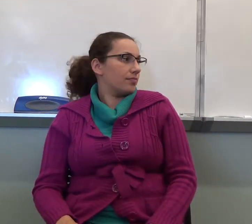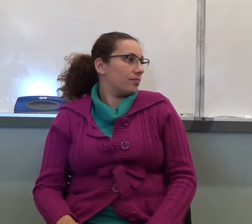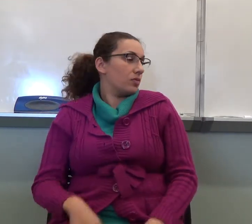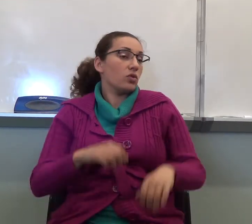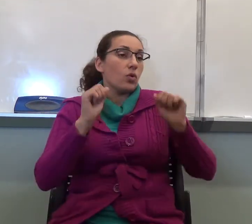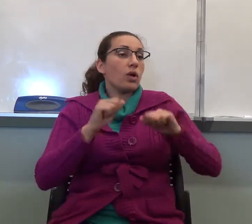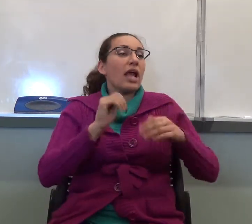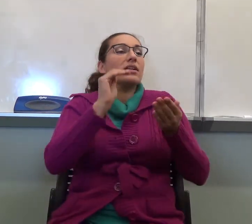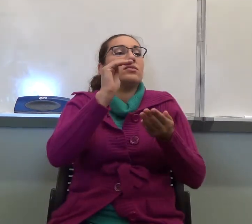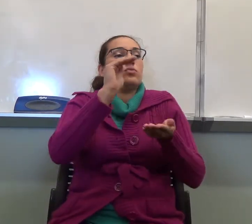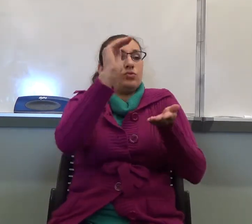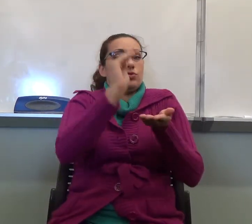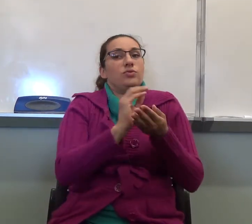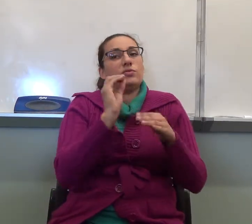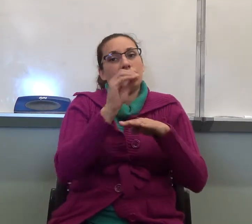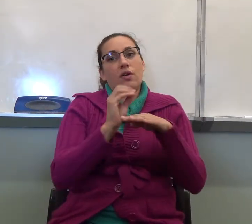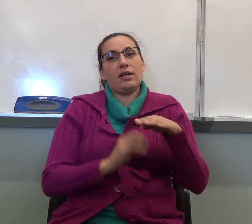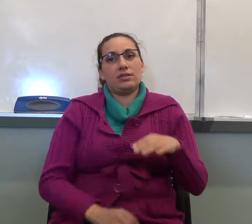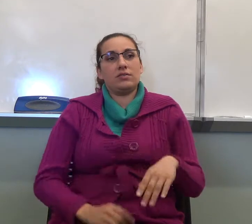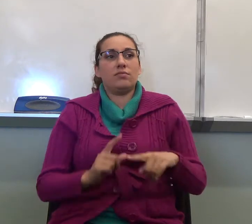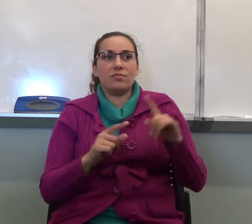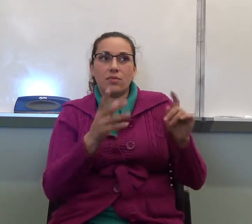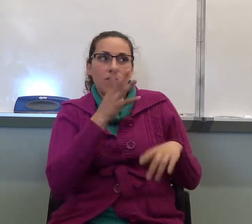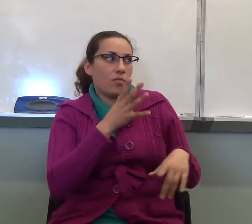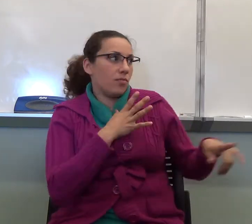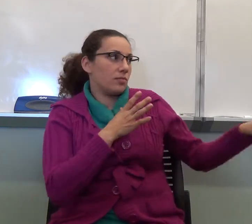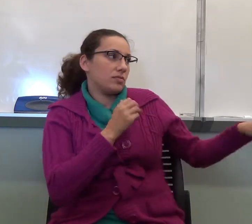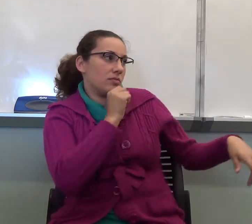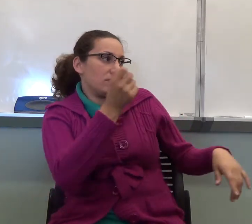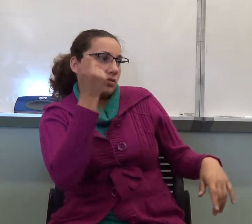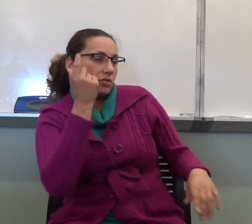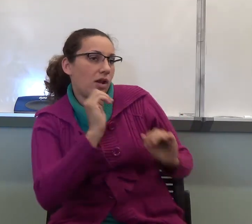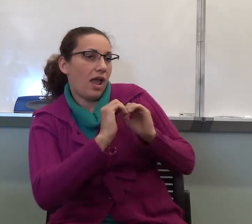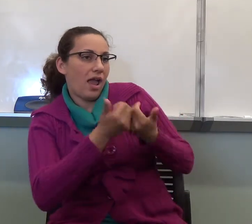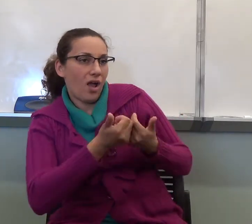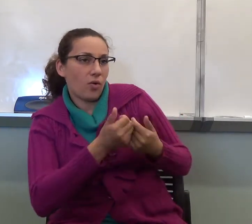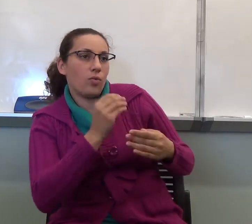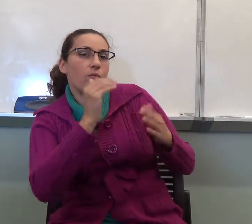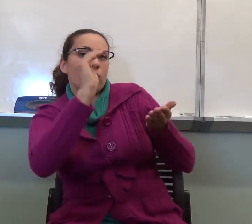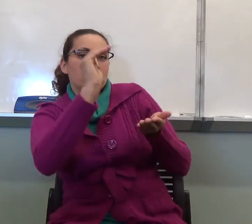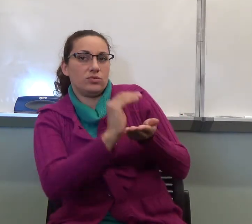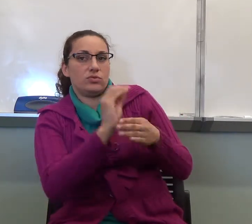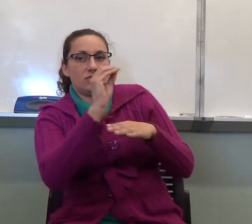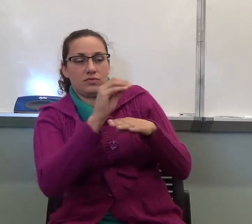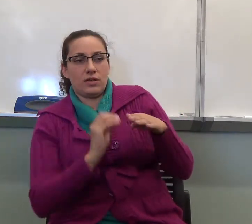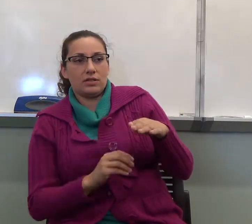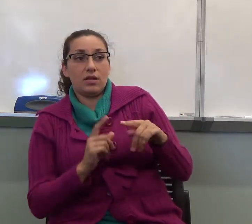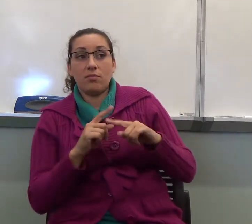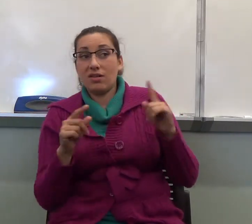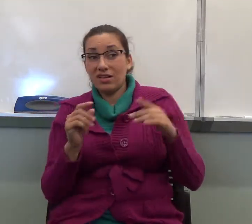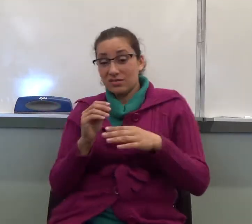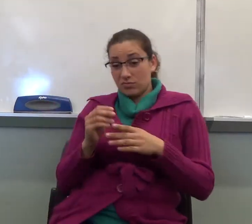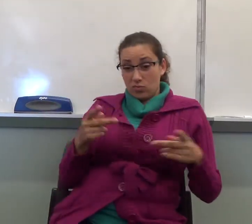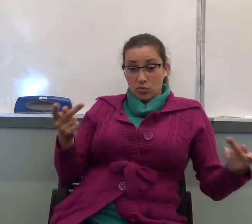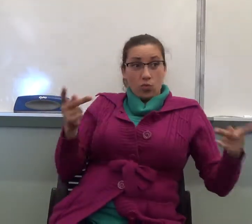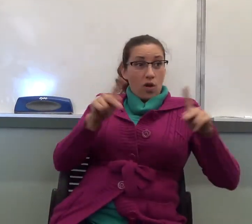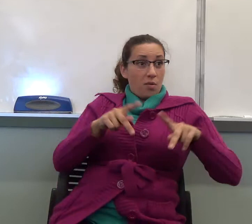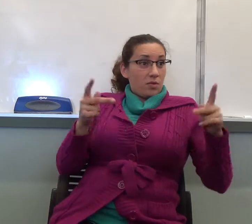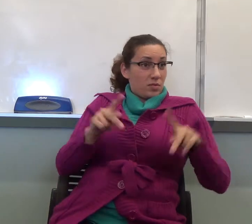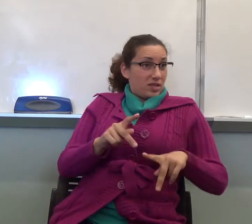fraction there. And once again, even in probability, you don't write a fraction and leave it unreduced. You